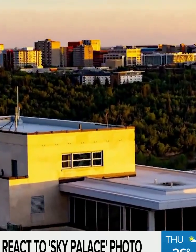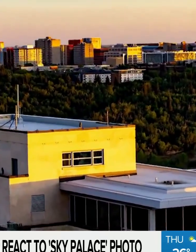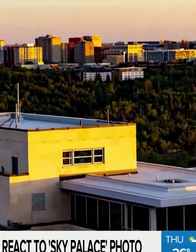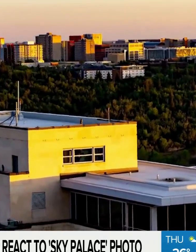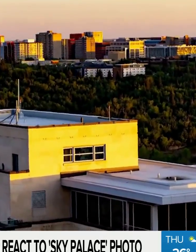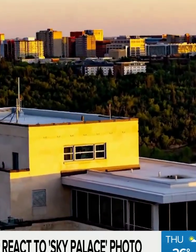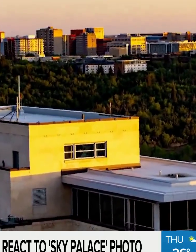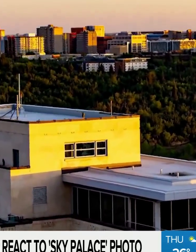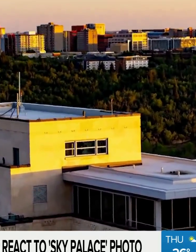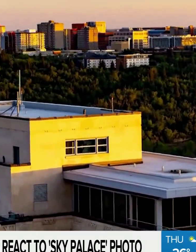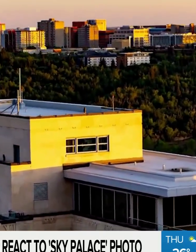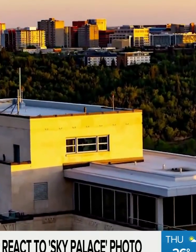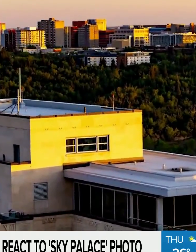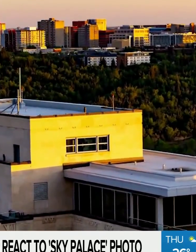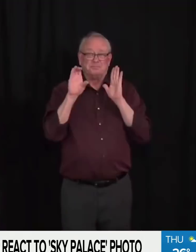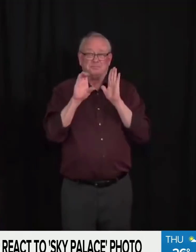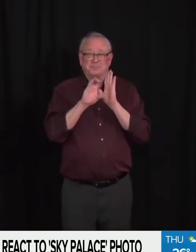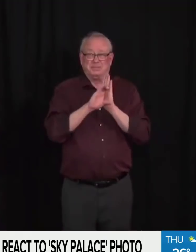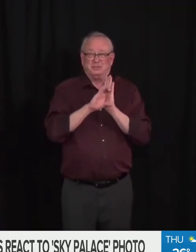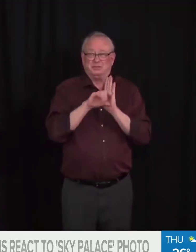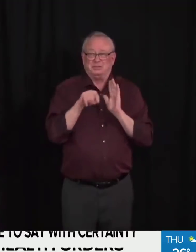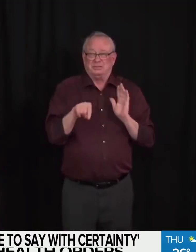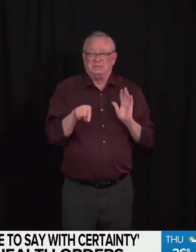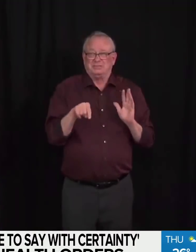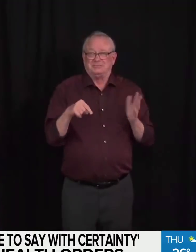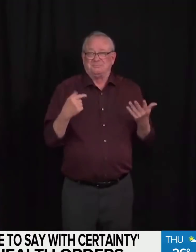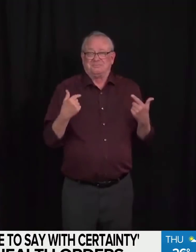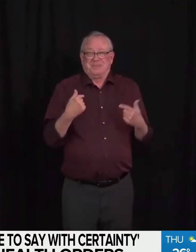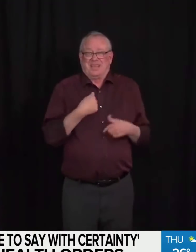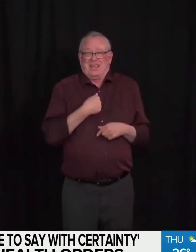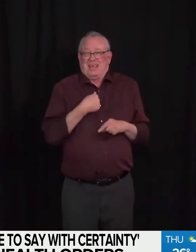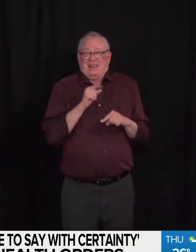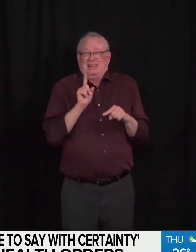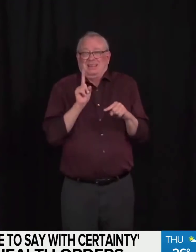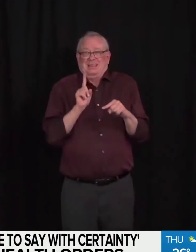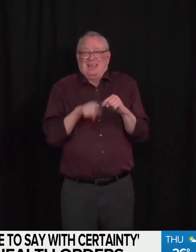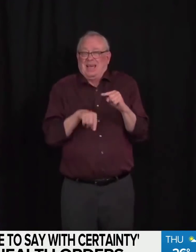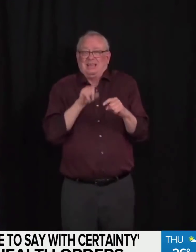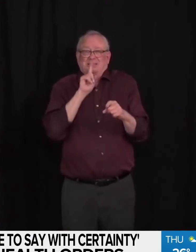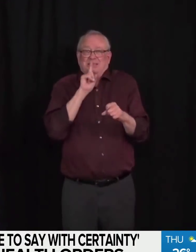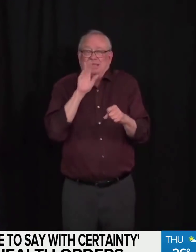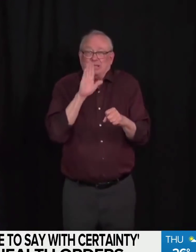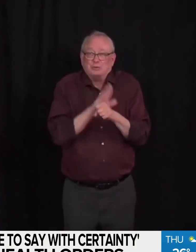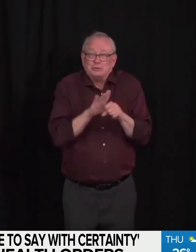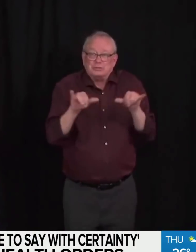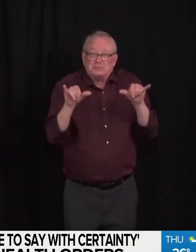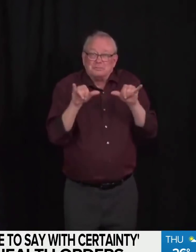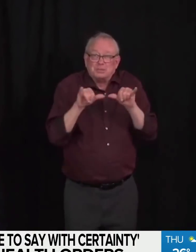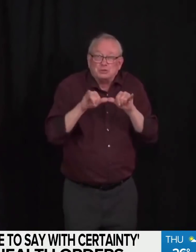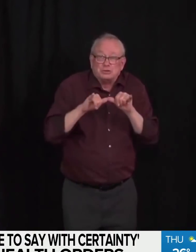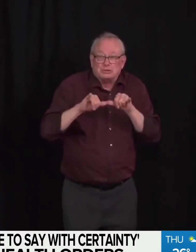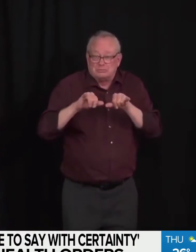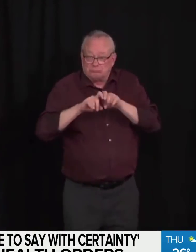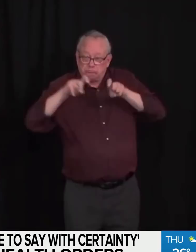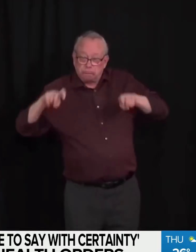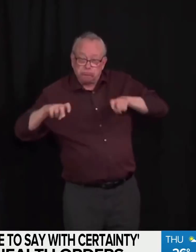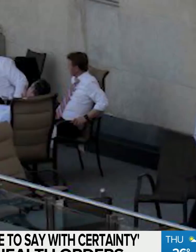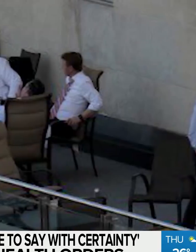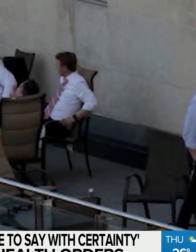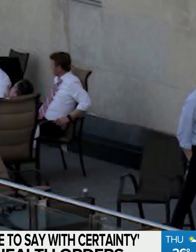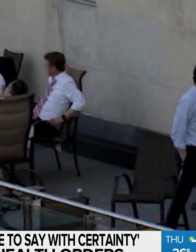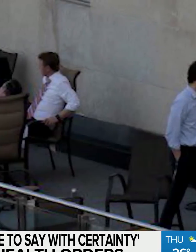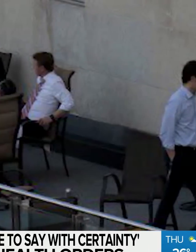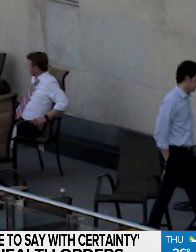10, outdoors, so it's allowed. I'm not able to say with certainty. The province's top doctor refused to give a clear answer to